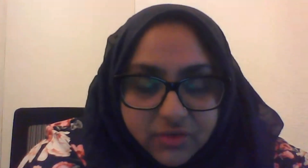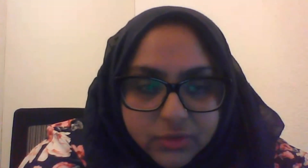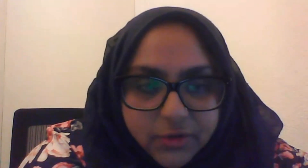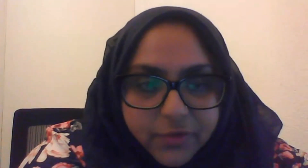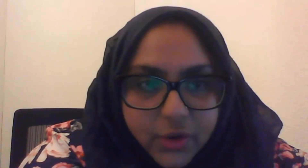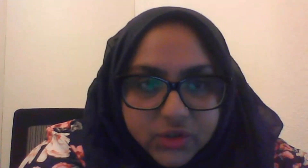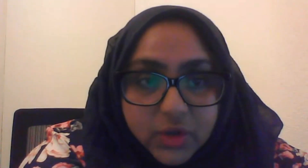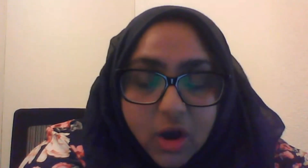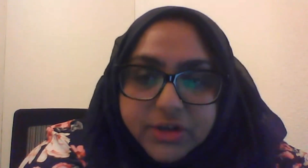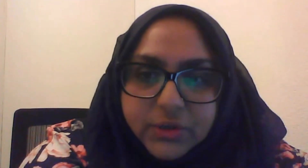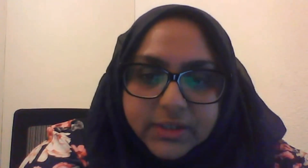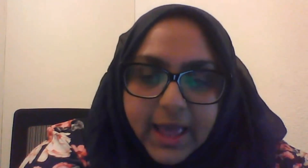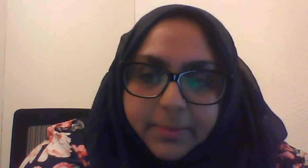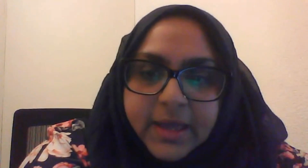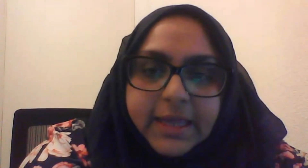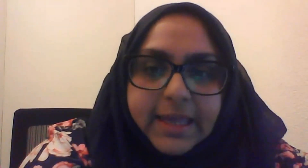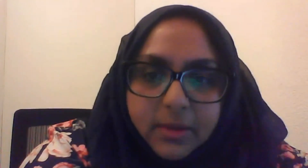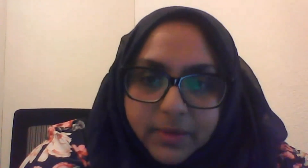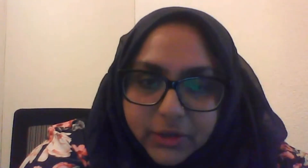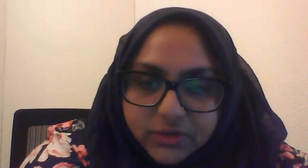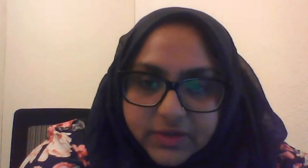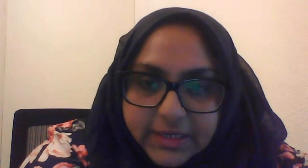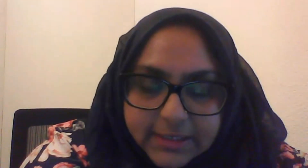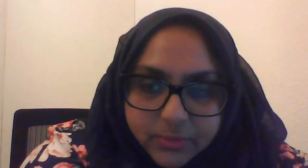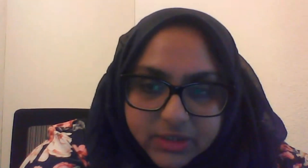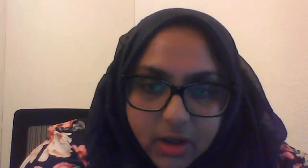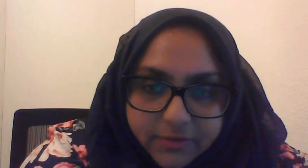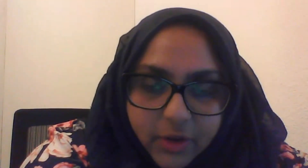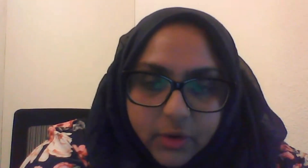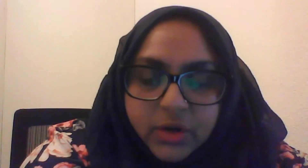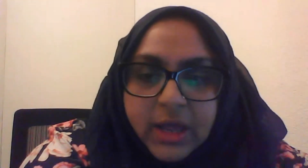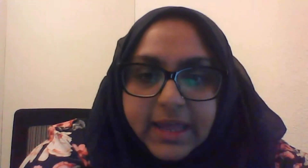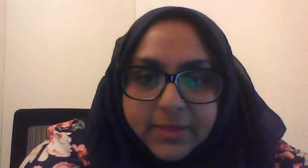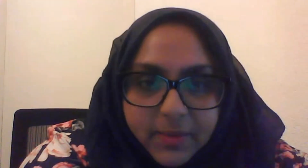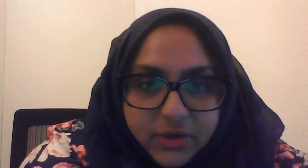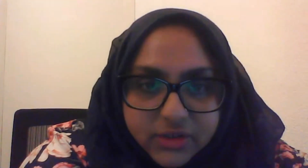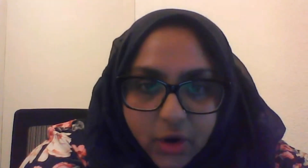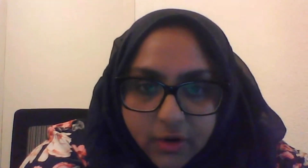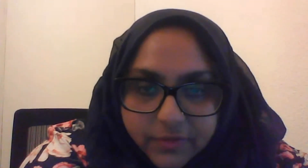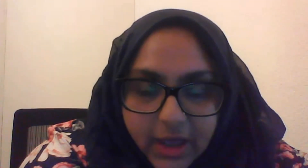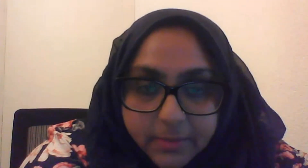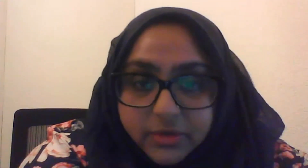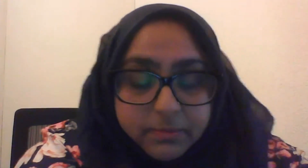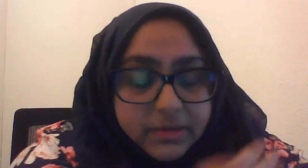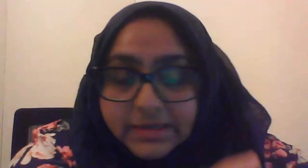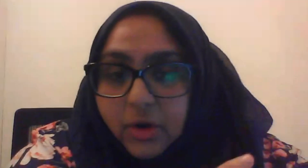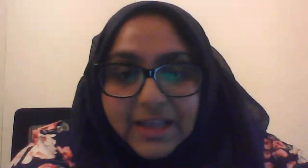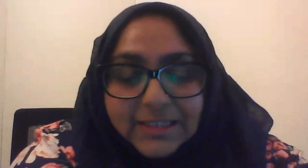general, so for those who can't use the app, either because of an accessible smartphone, either because of not